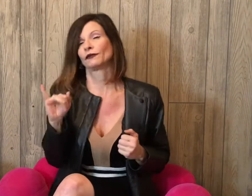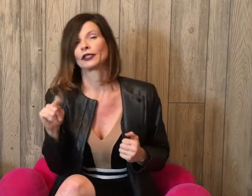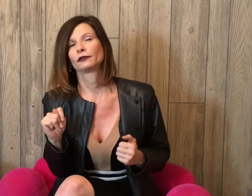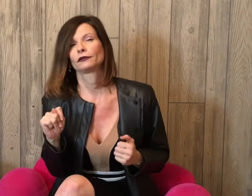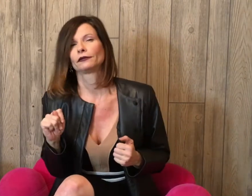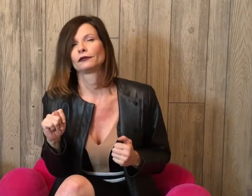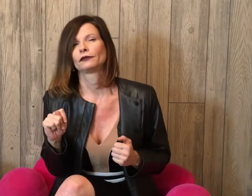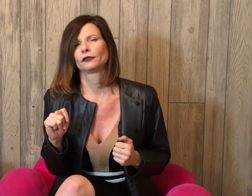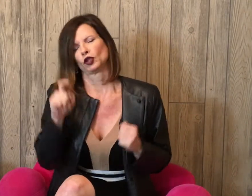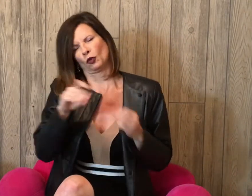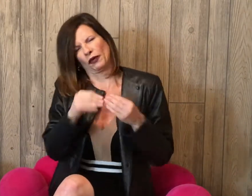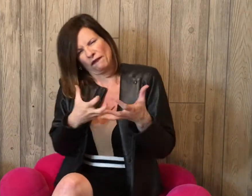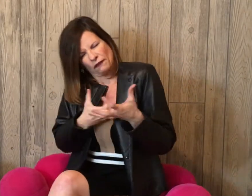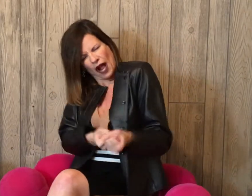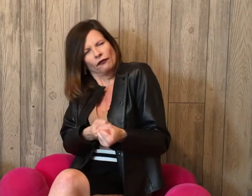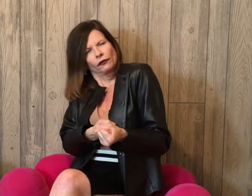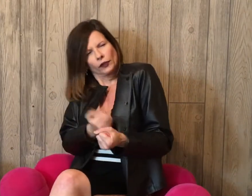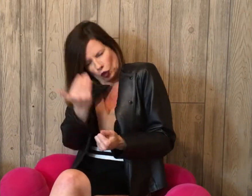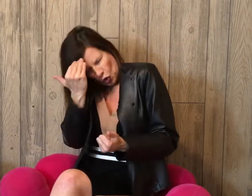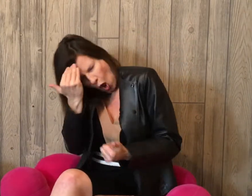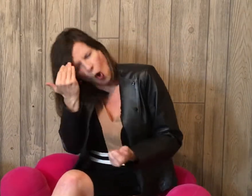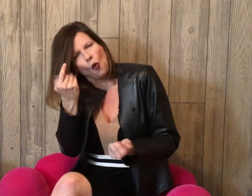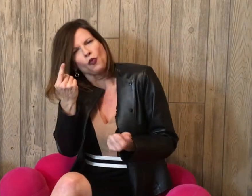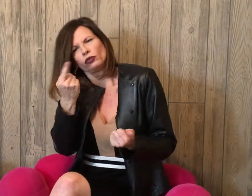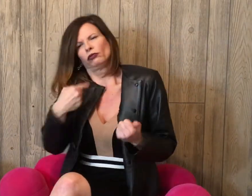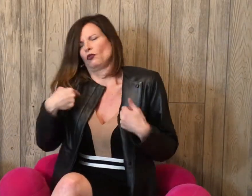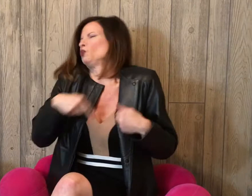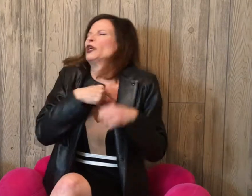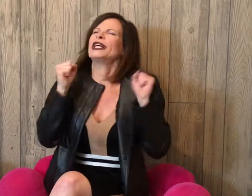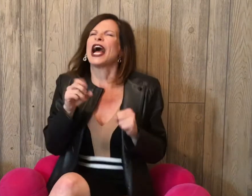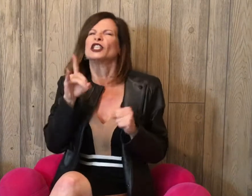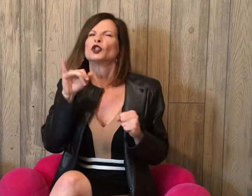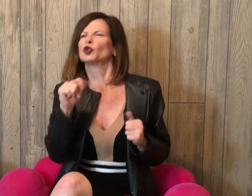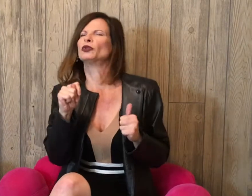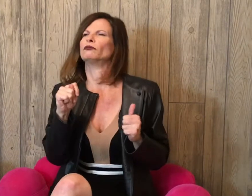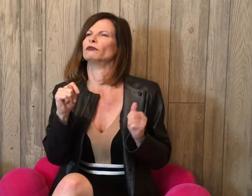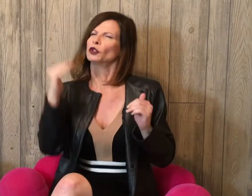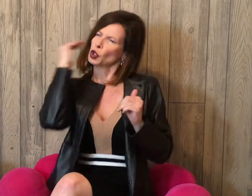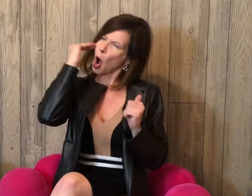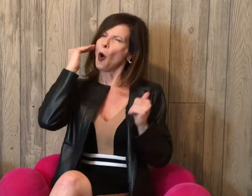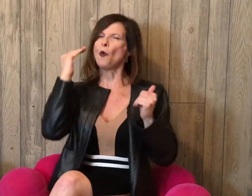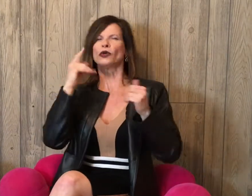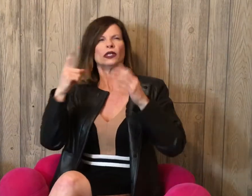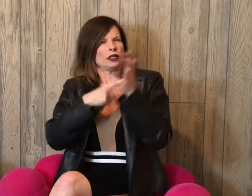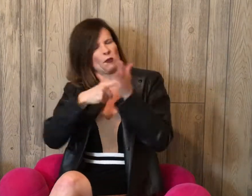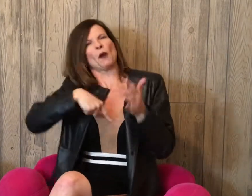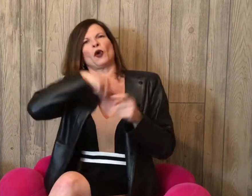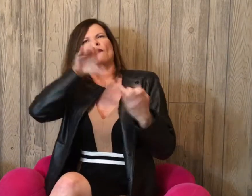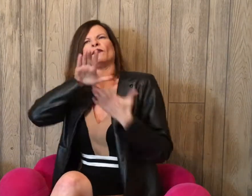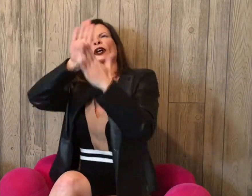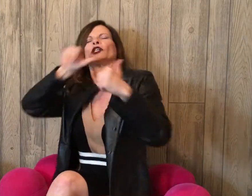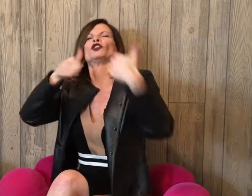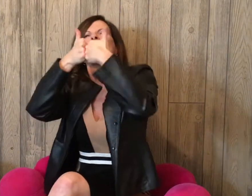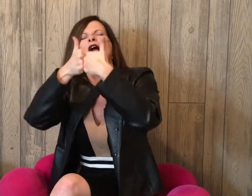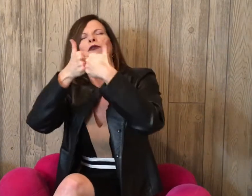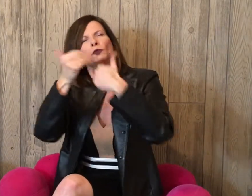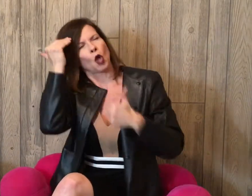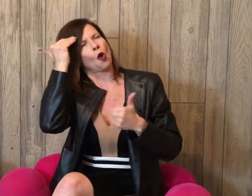fit. Despite it all, having the resilience to know that sometimes we face challenges and sometimes